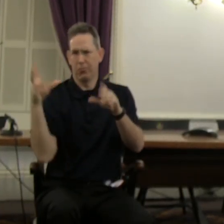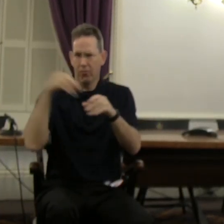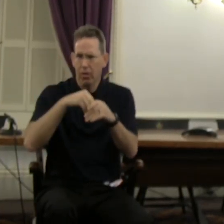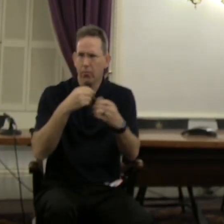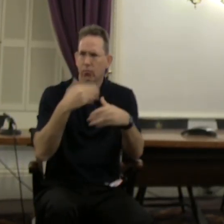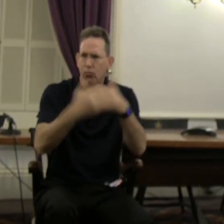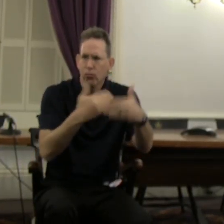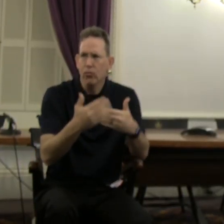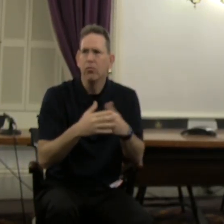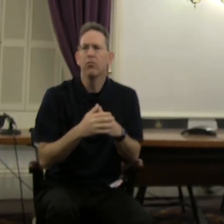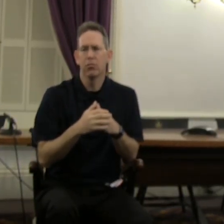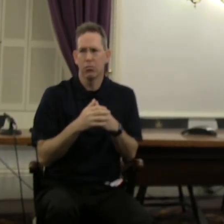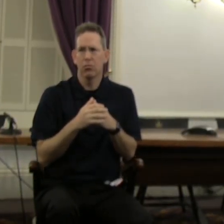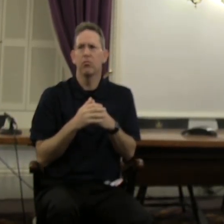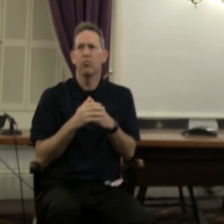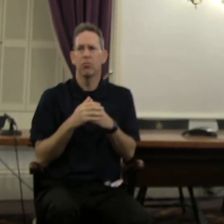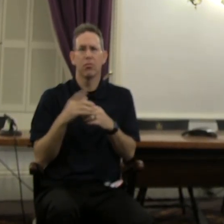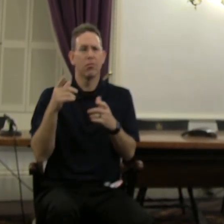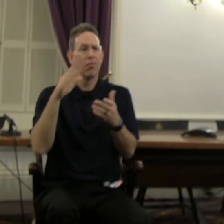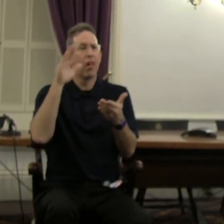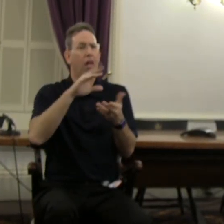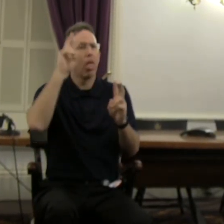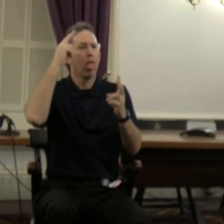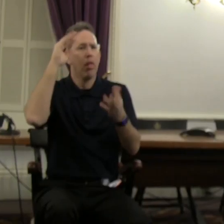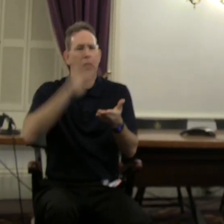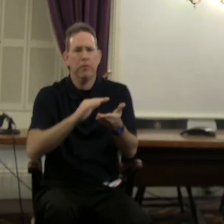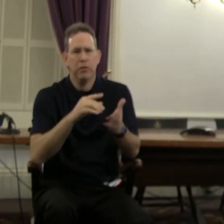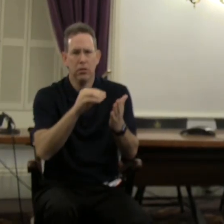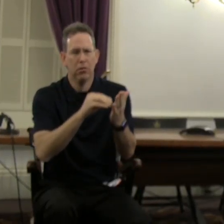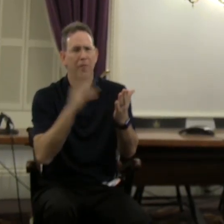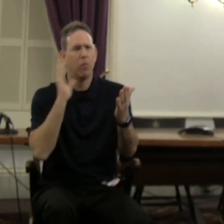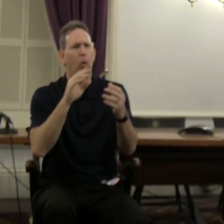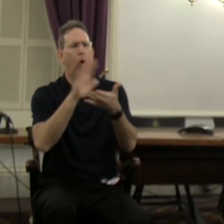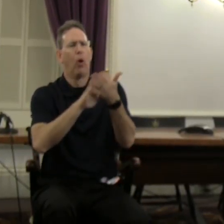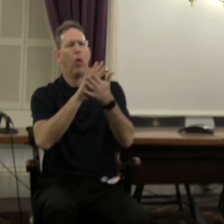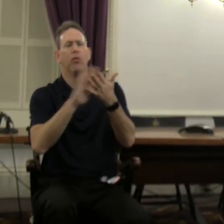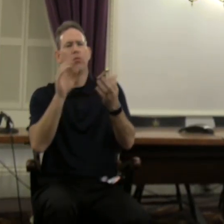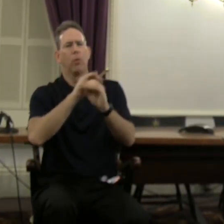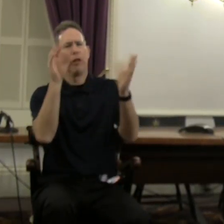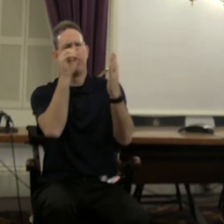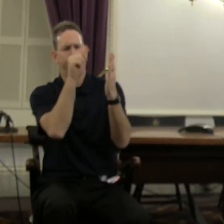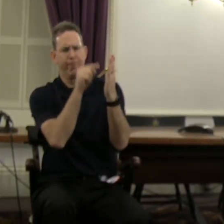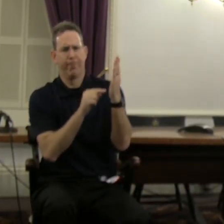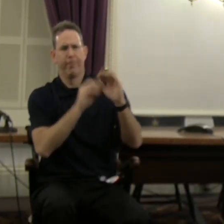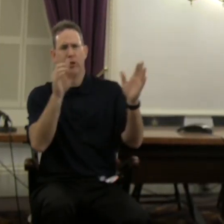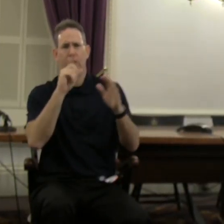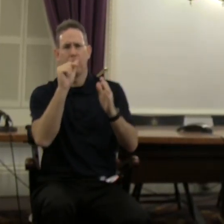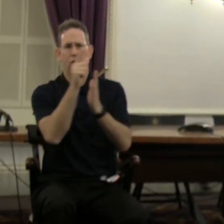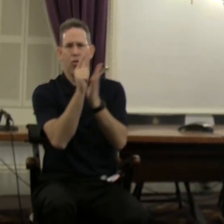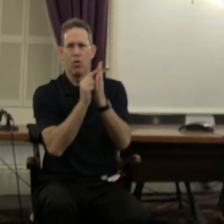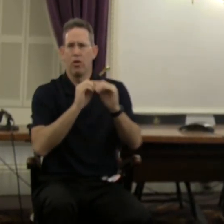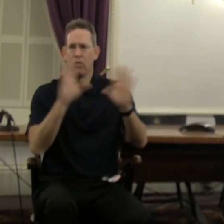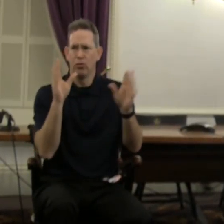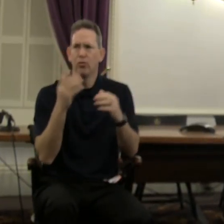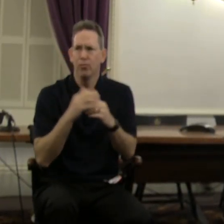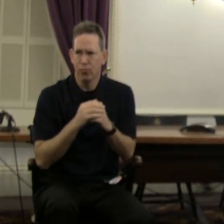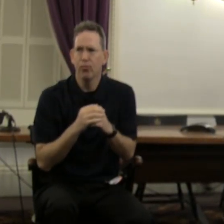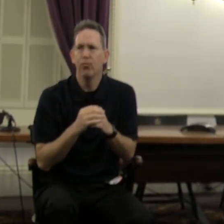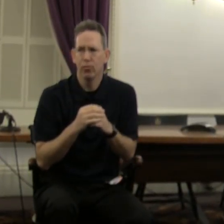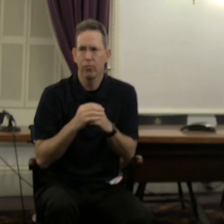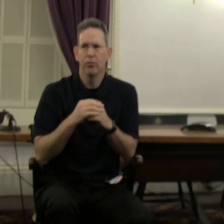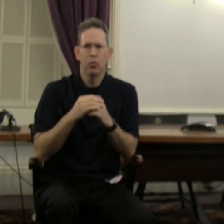to expand and clarify the protections offered under the ADA. There were concerns that some of the courts were interpreting the law differently,